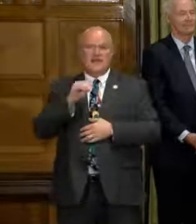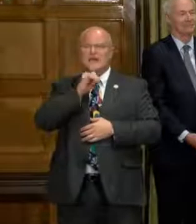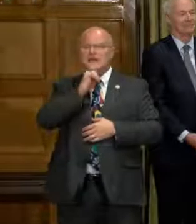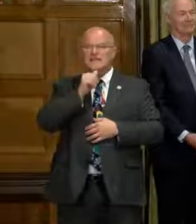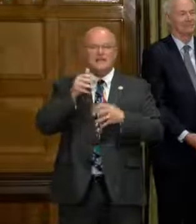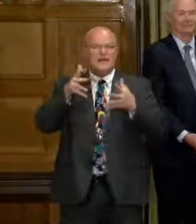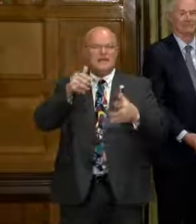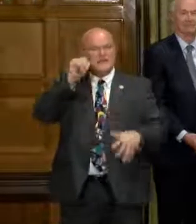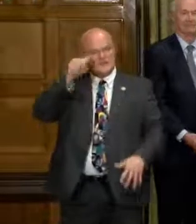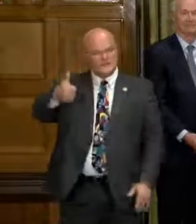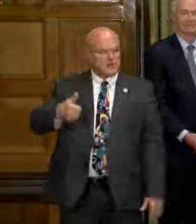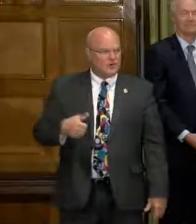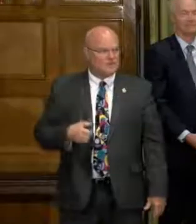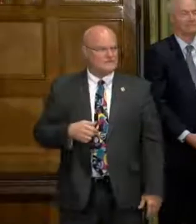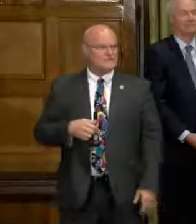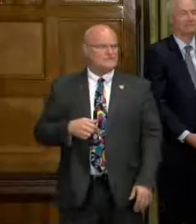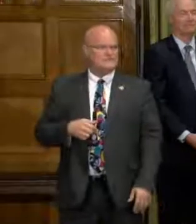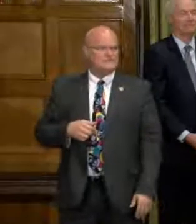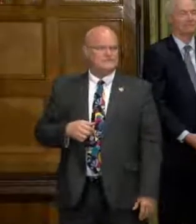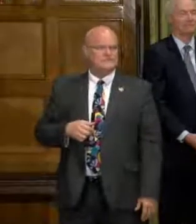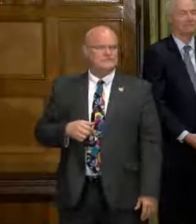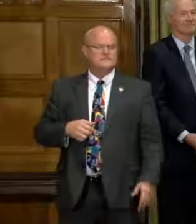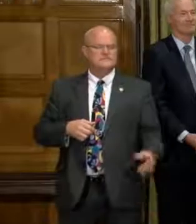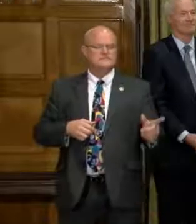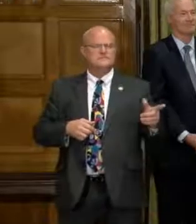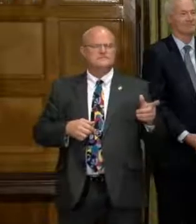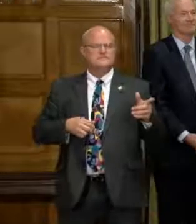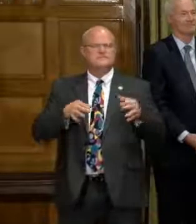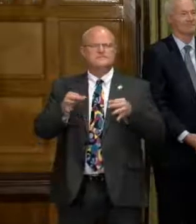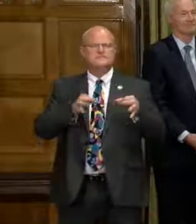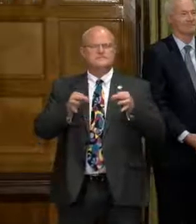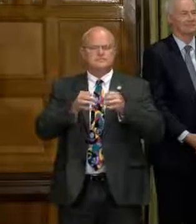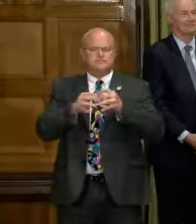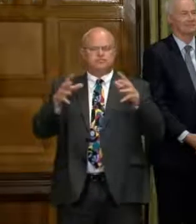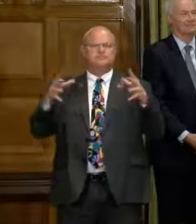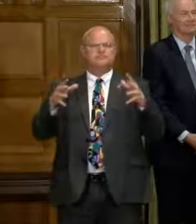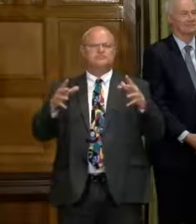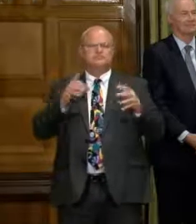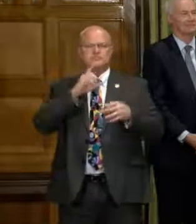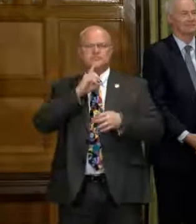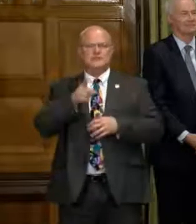leave that till tomorrow. In terms of your explanation for the burst,